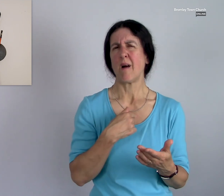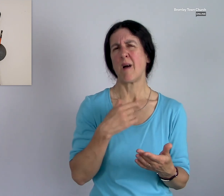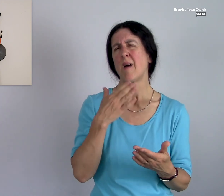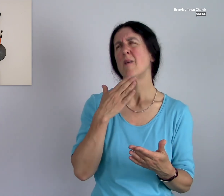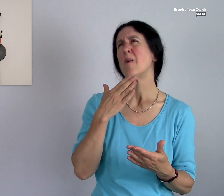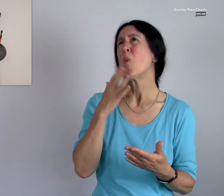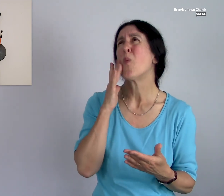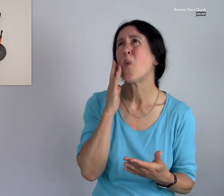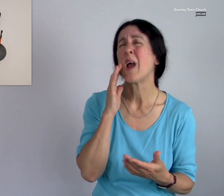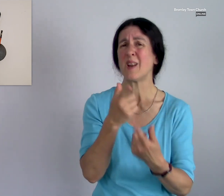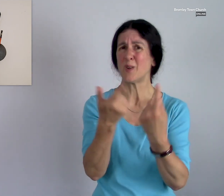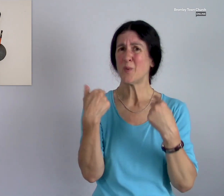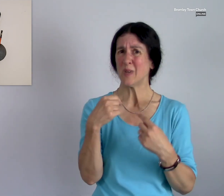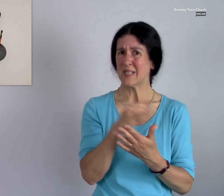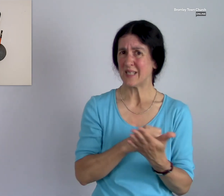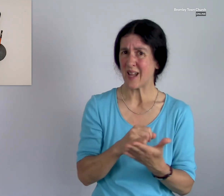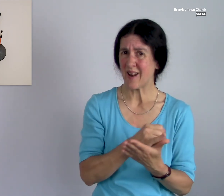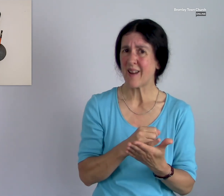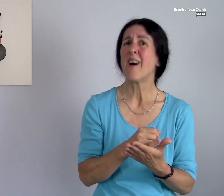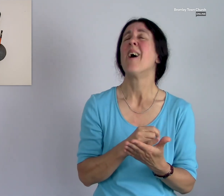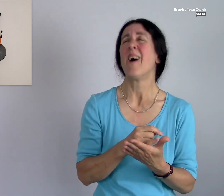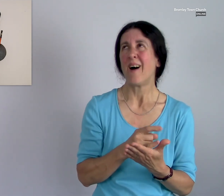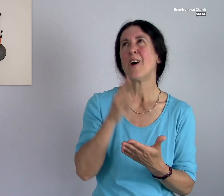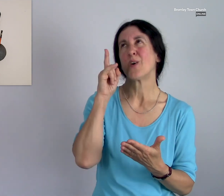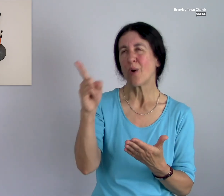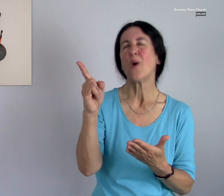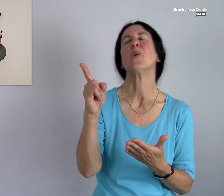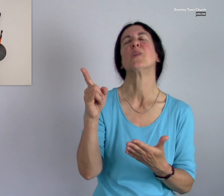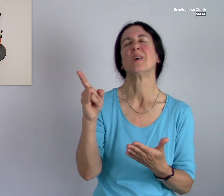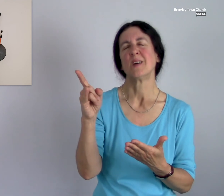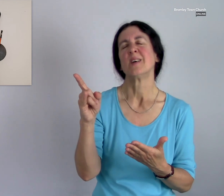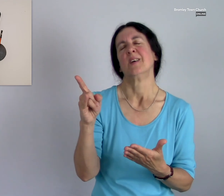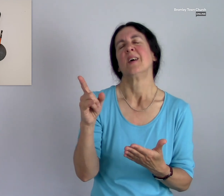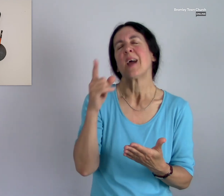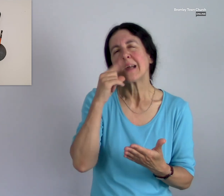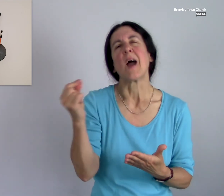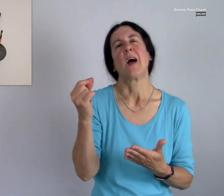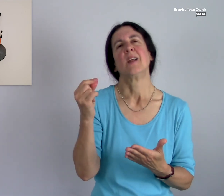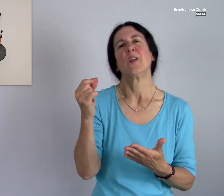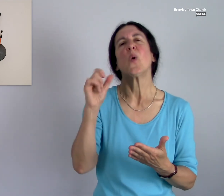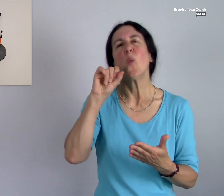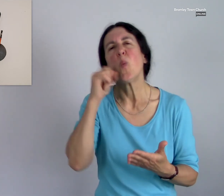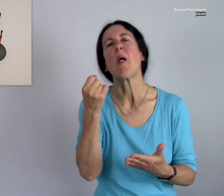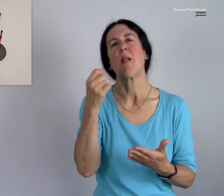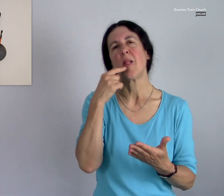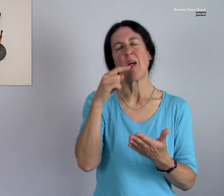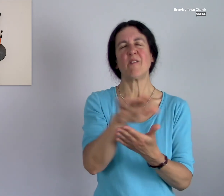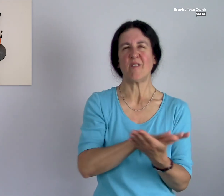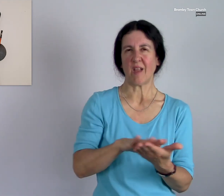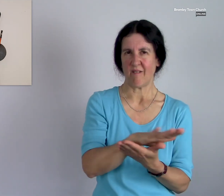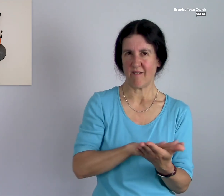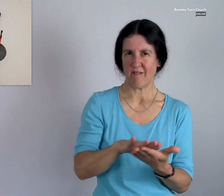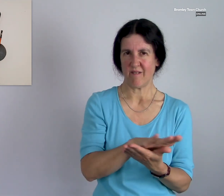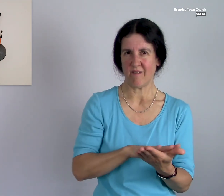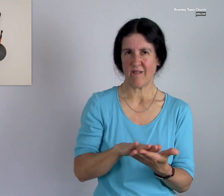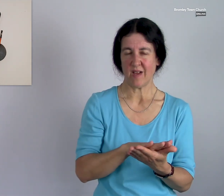ready, willing to forgive us our sins when we come before Him and we ask. And that's what we should do